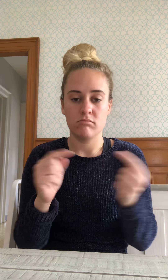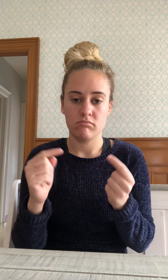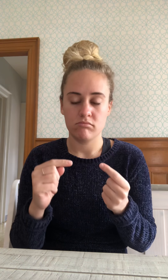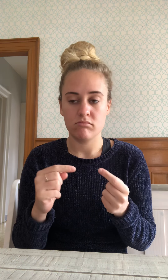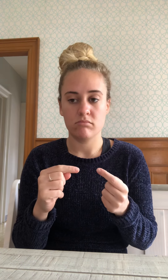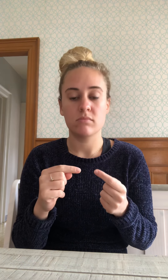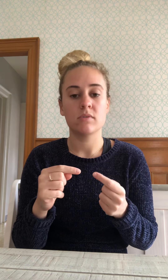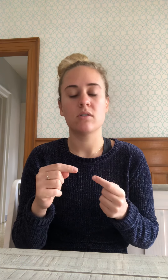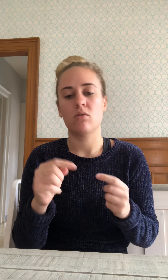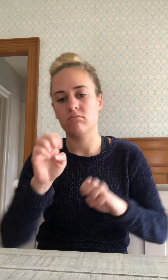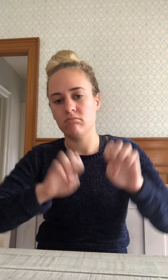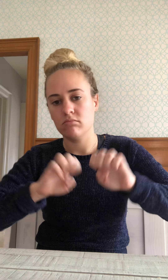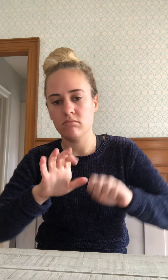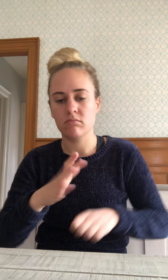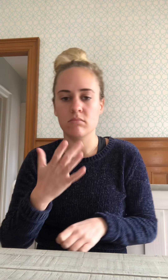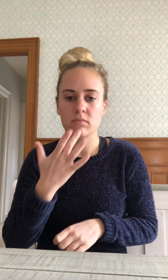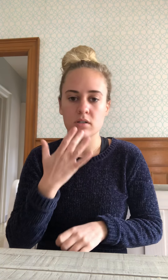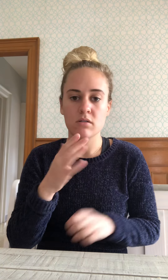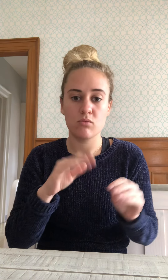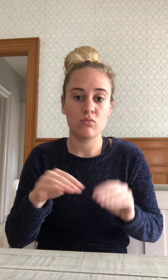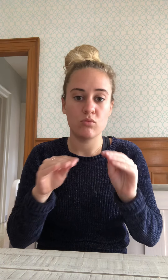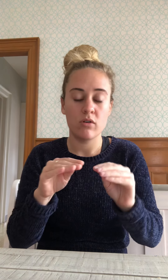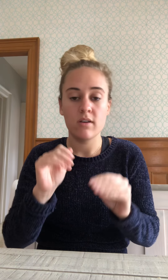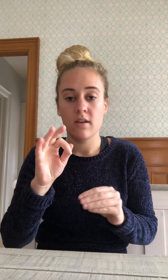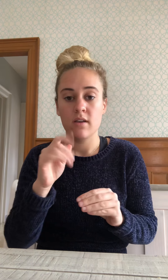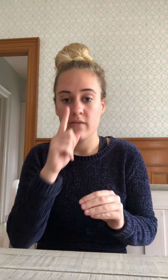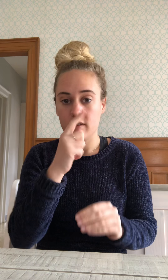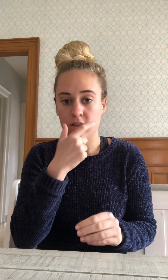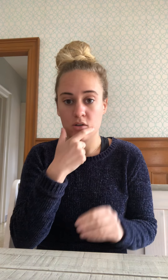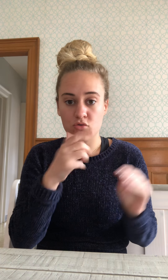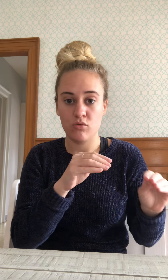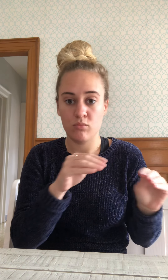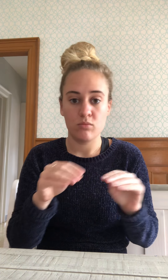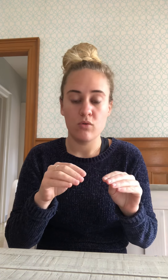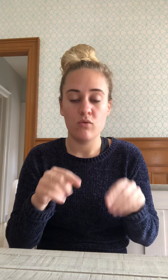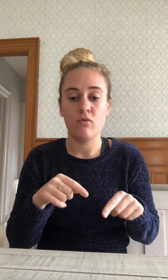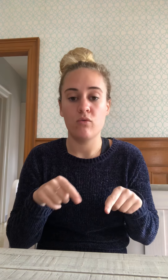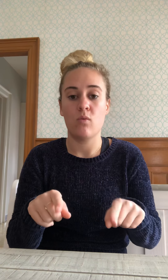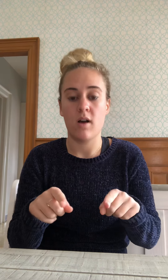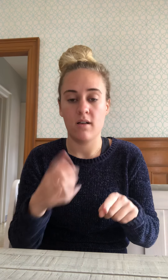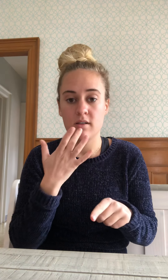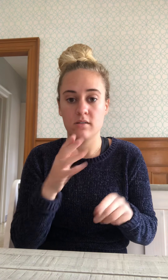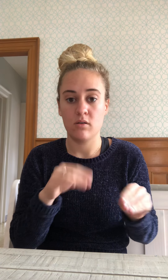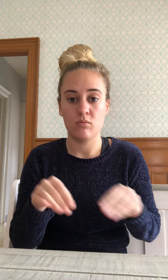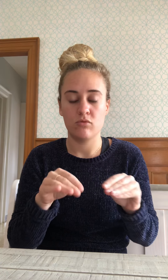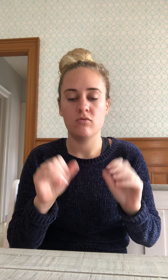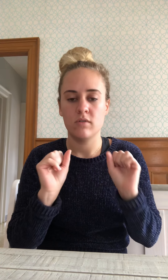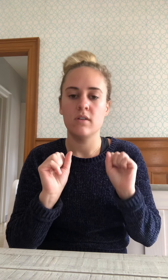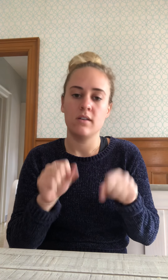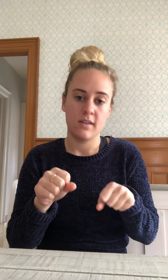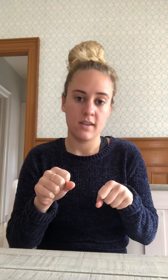movement, whether the denture is moving when the tongue moves, which direction it's moving, and that can account for some of that tipping. And so rather